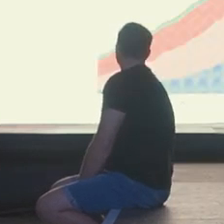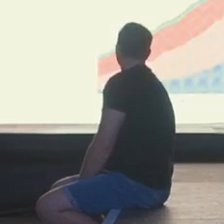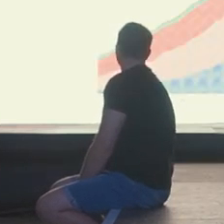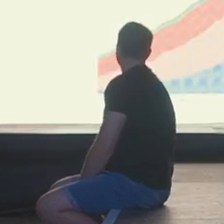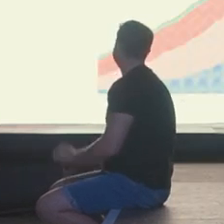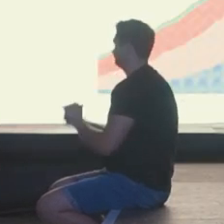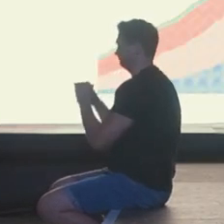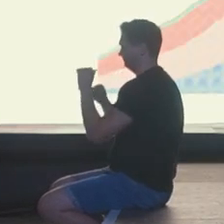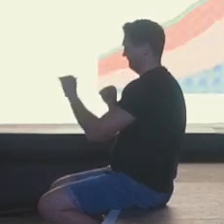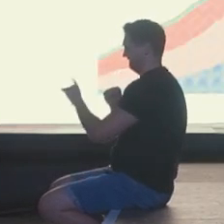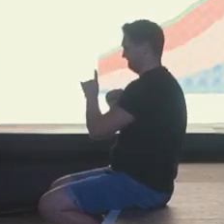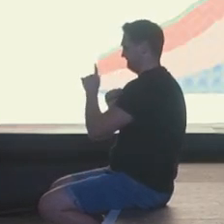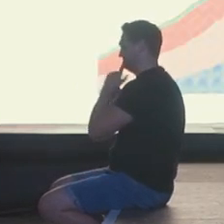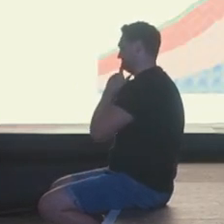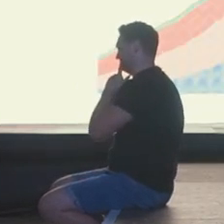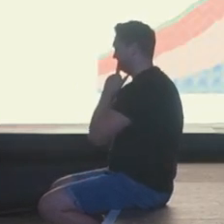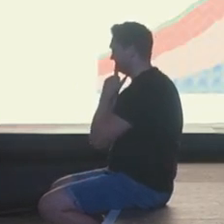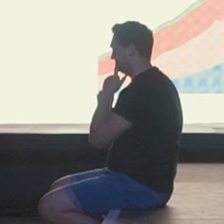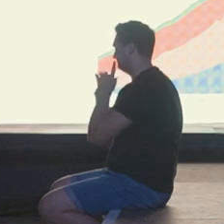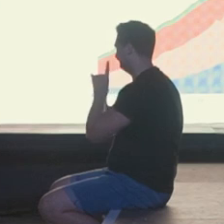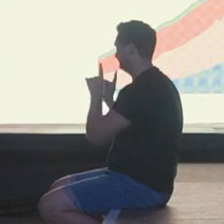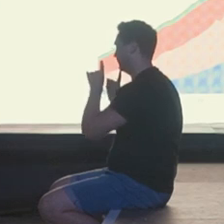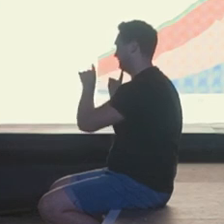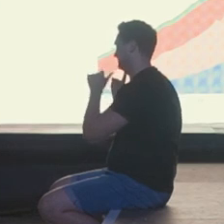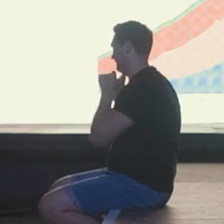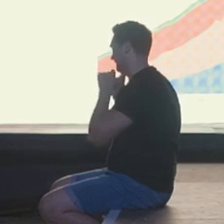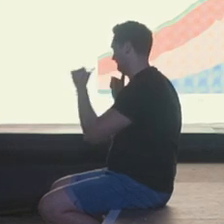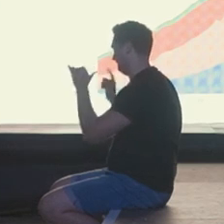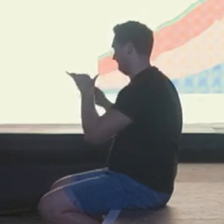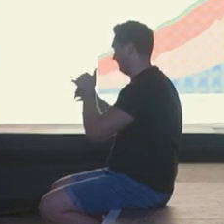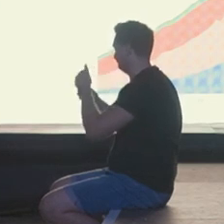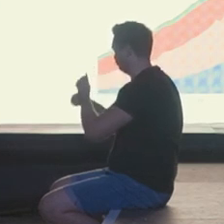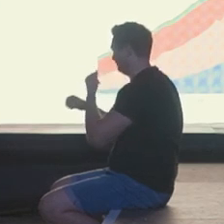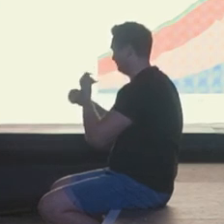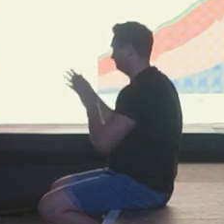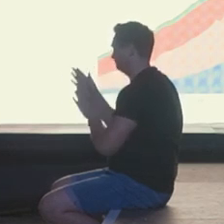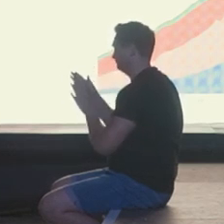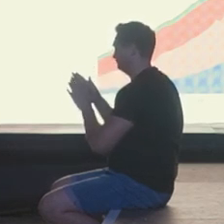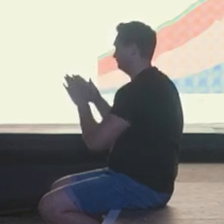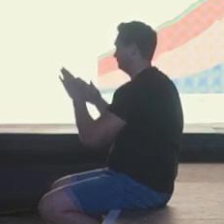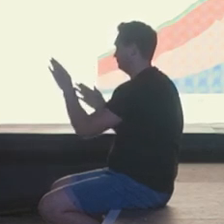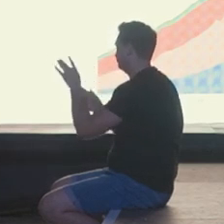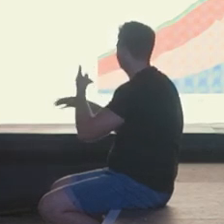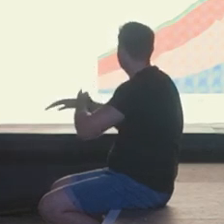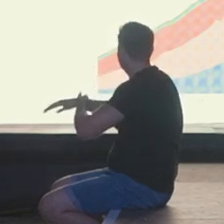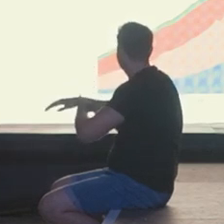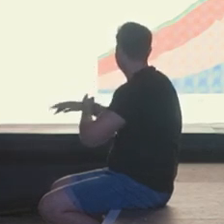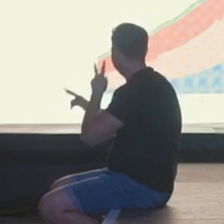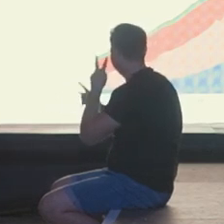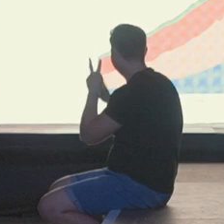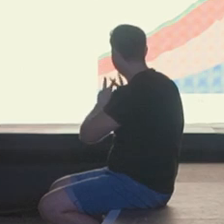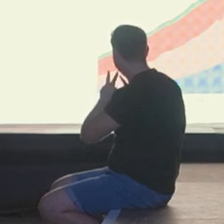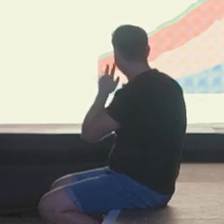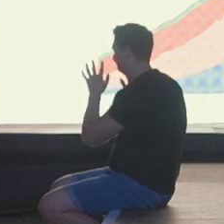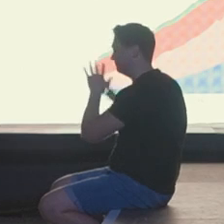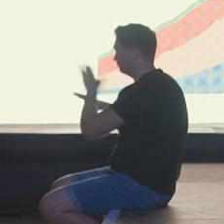But the next slide is not so good. This is the global meat production over time. And as you can see, it's not